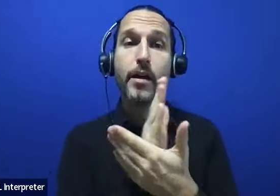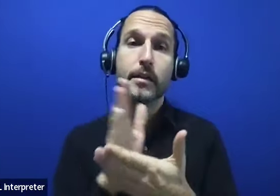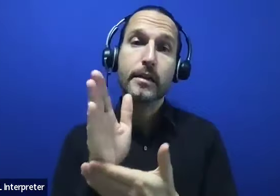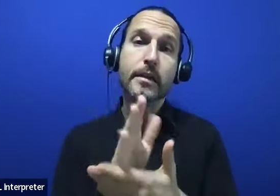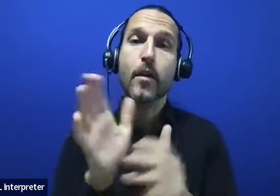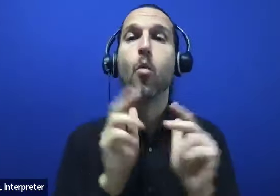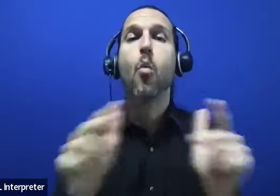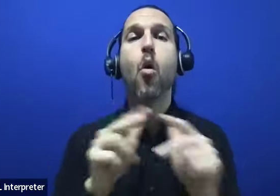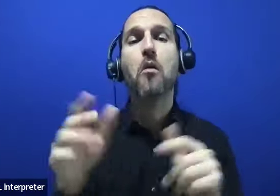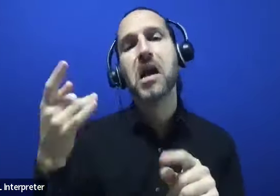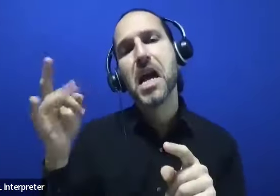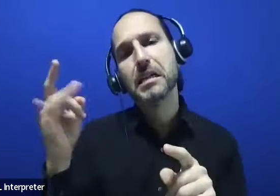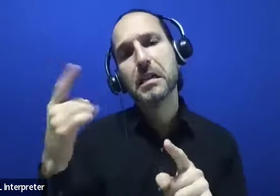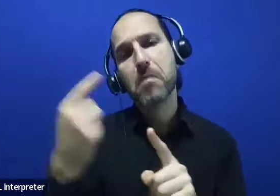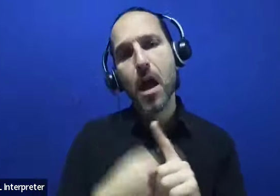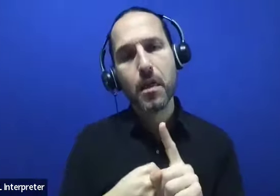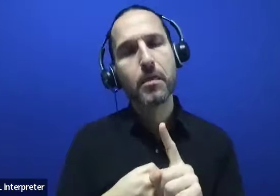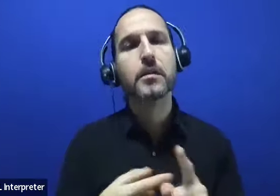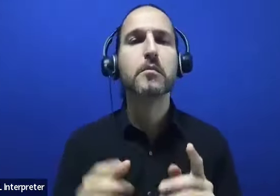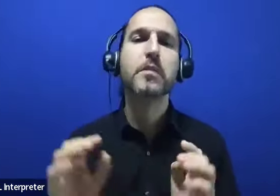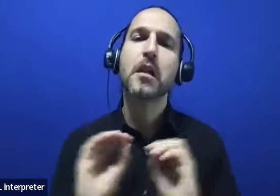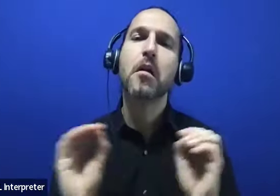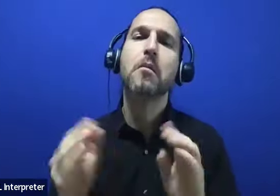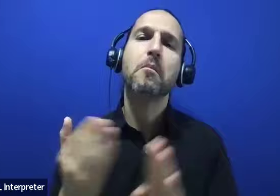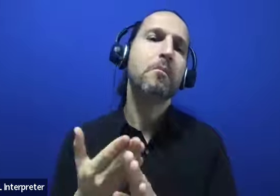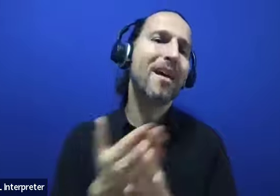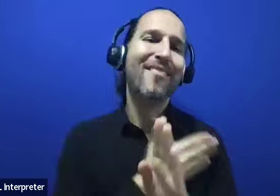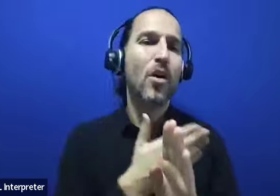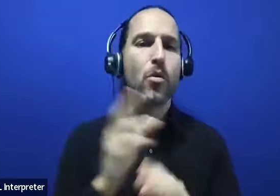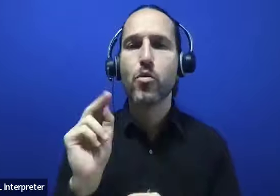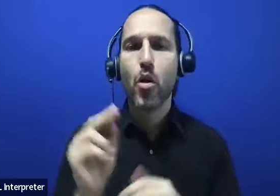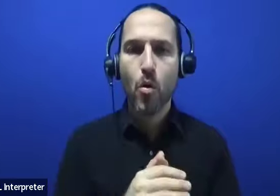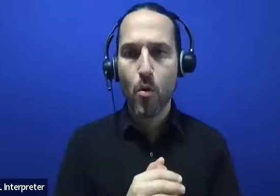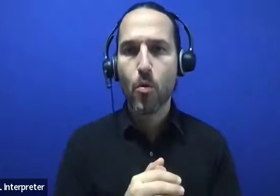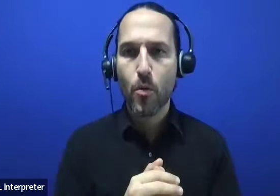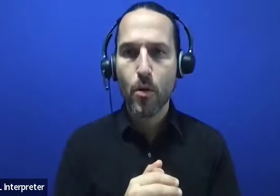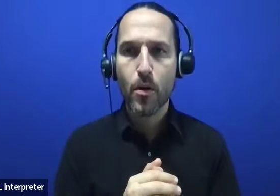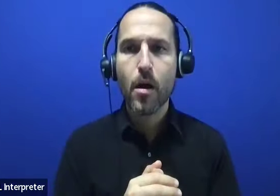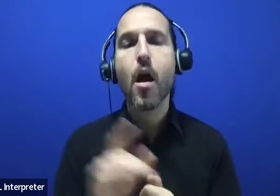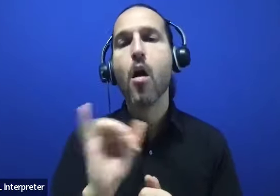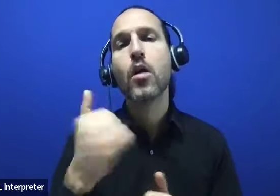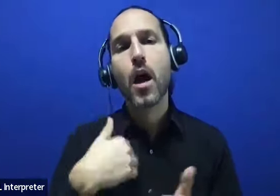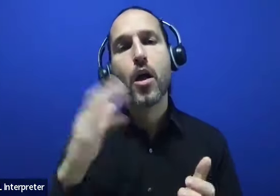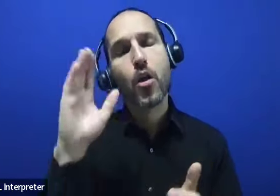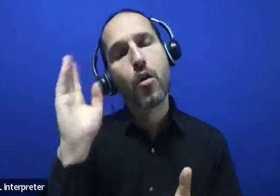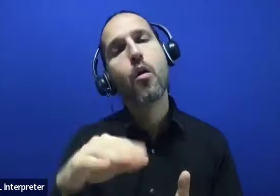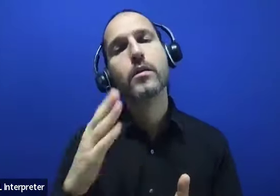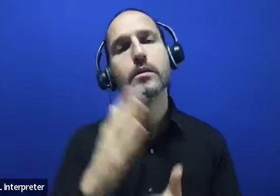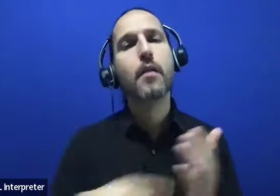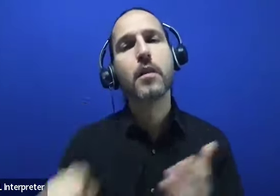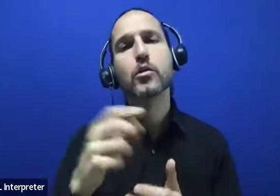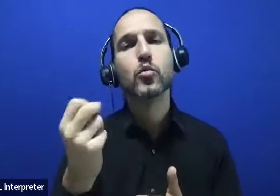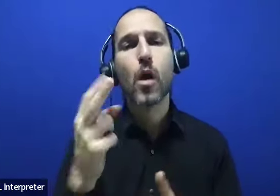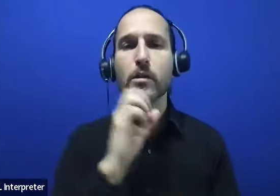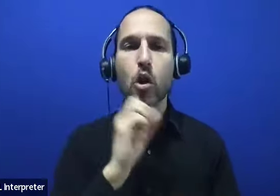are walking at 18 months. I haven't heard too many walking much before that. And I've known kids who are 12 years